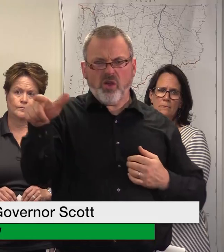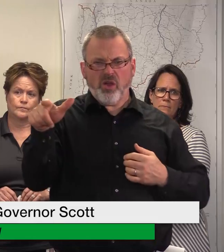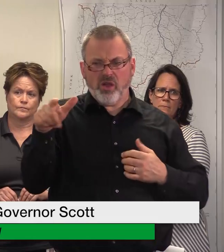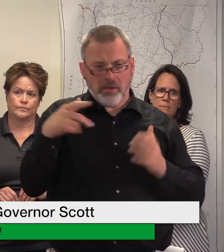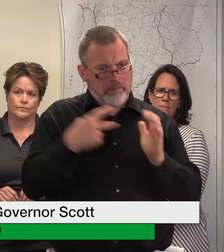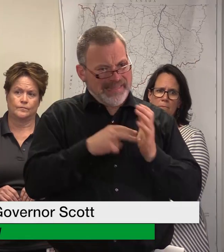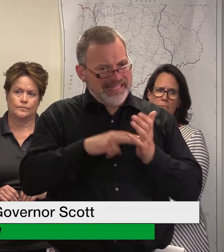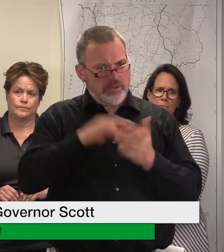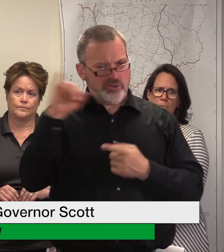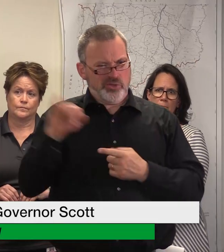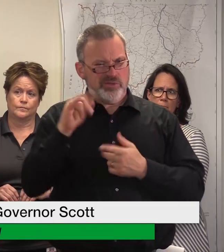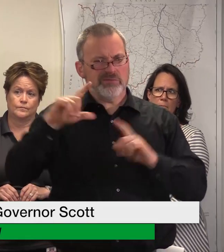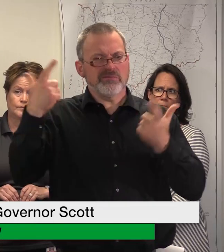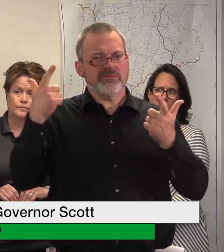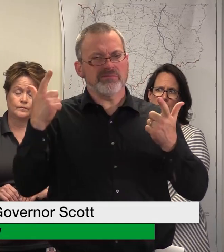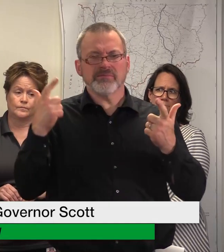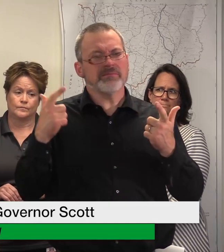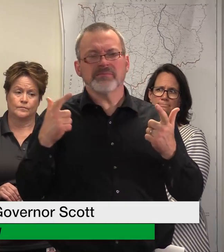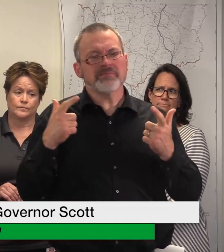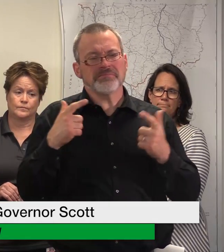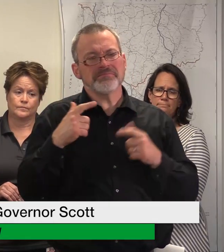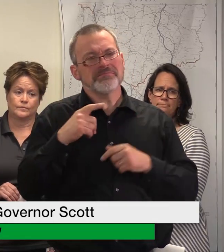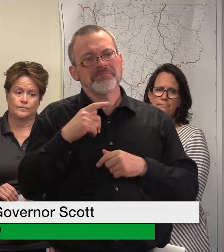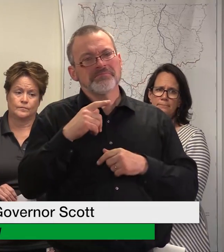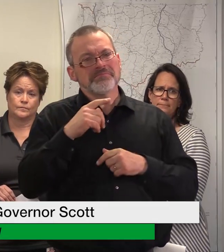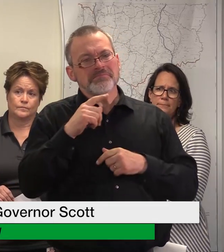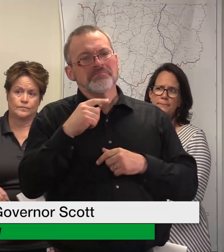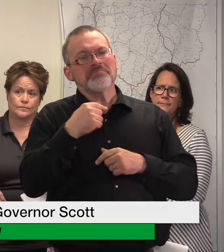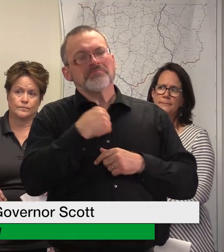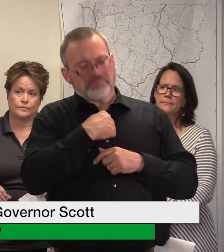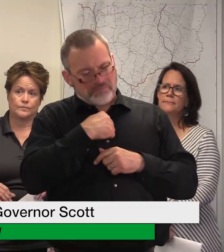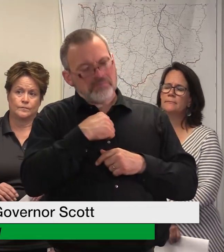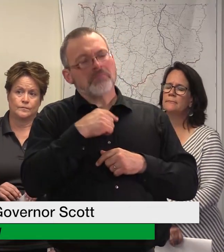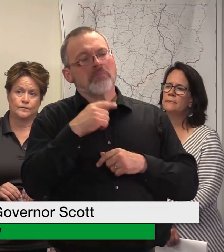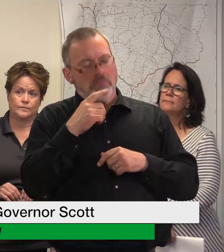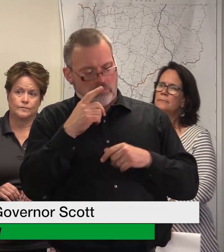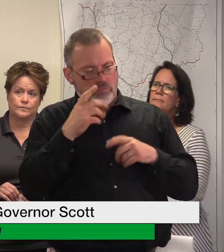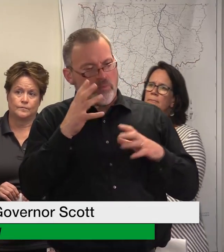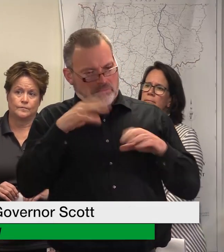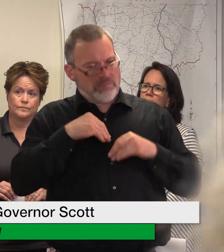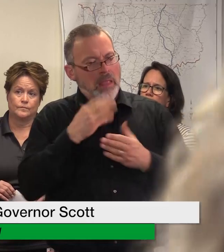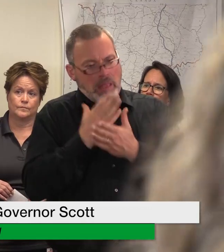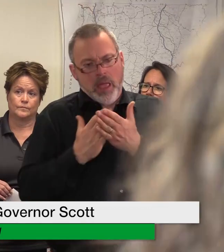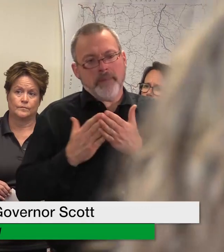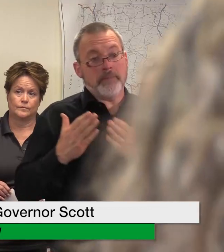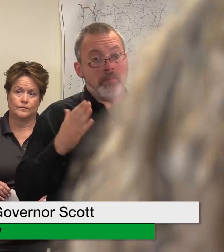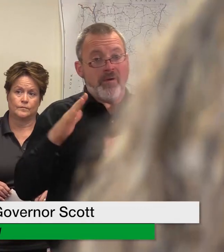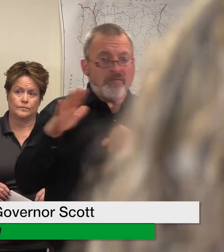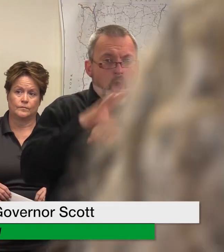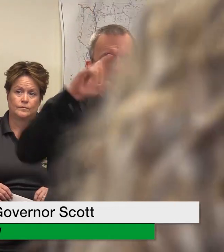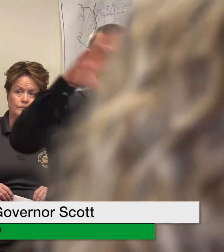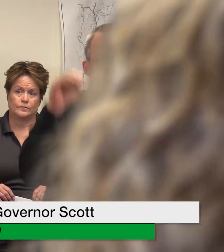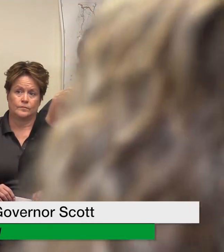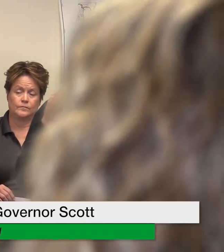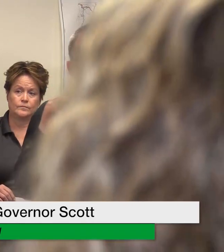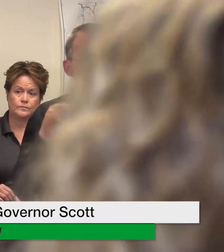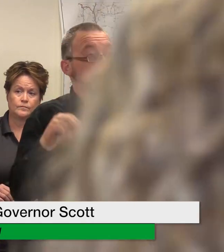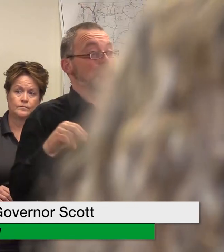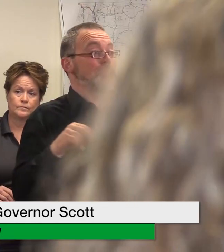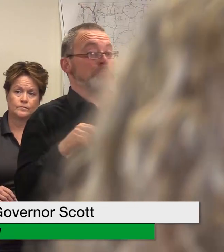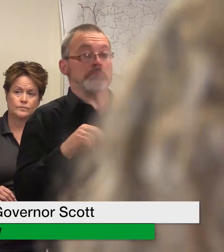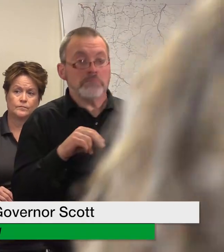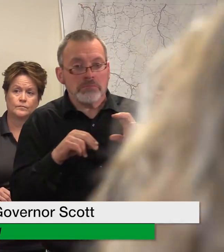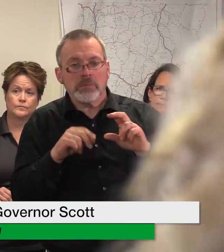take responsibility for our properties. So the funding that FEMA gets from Congress is to help